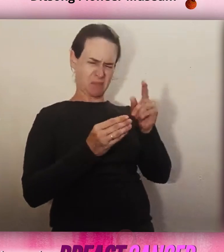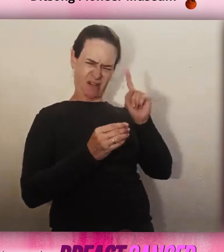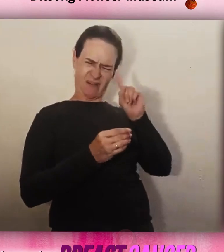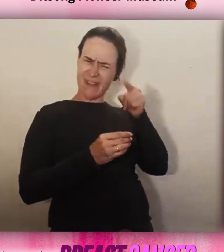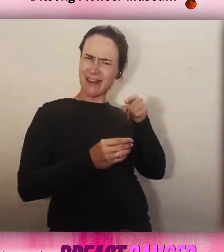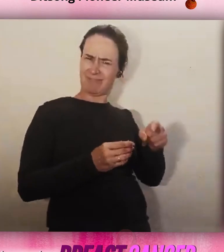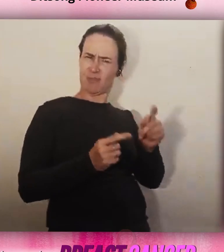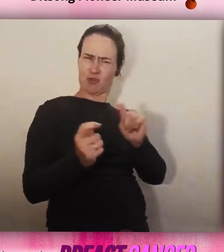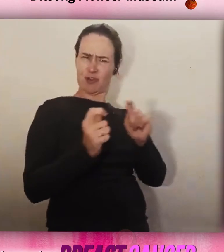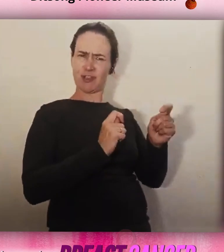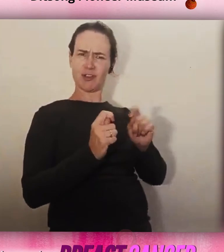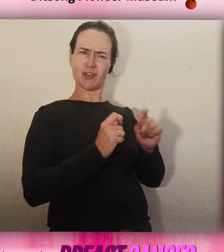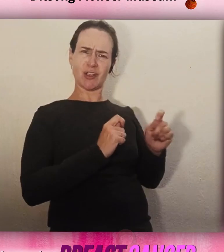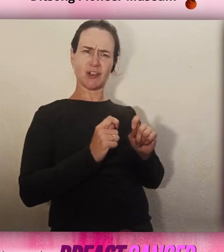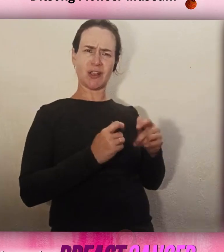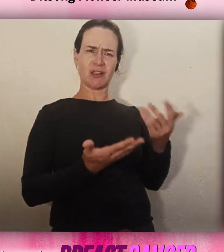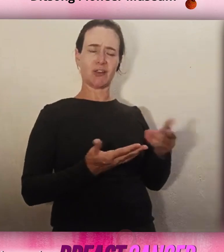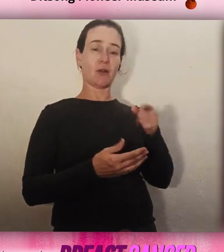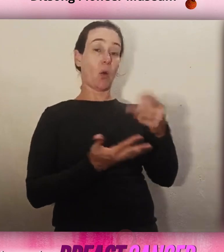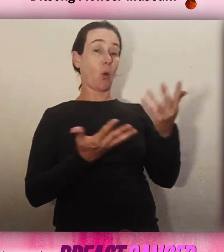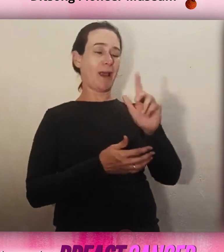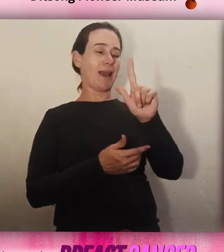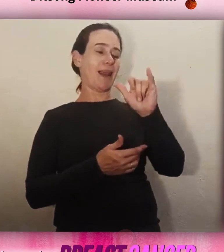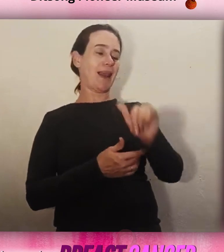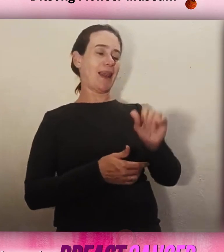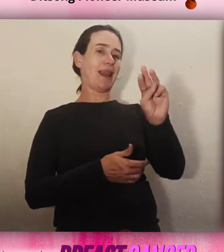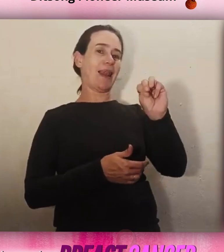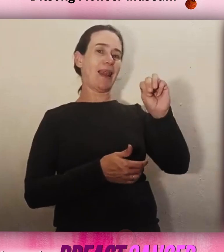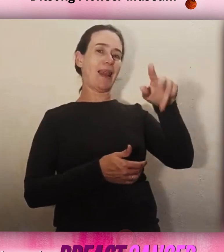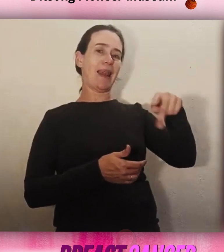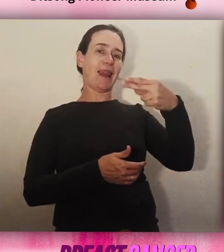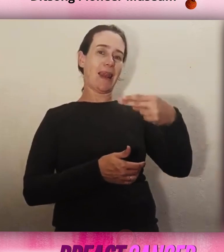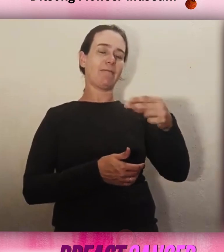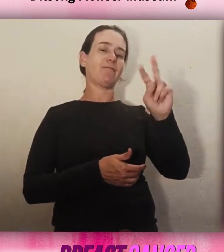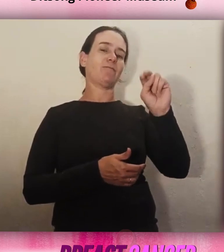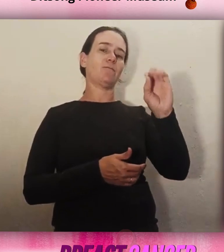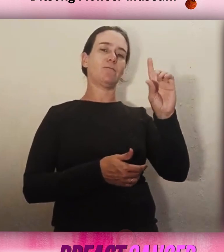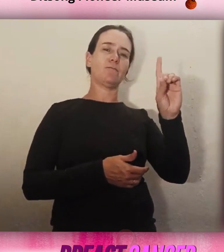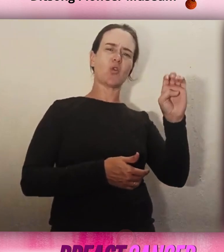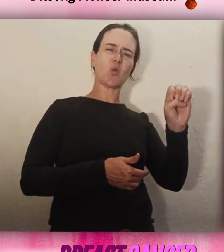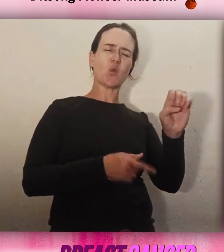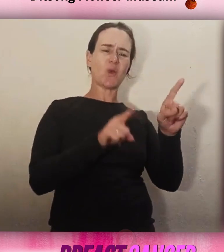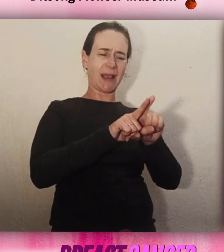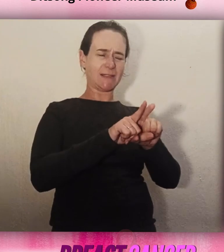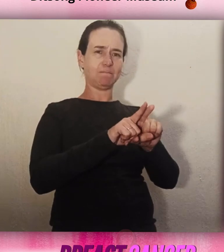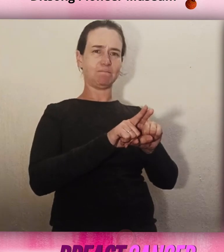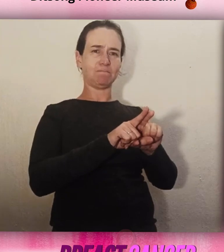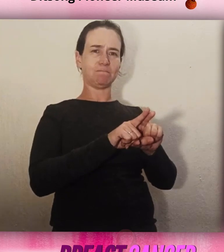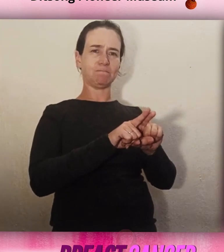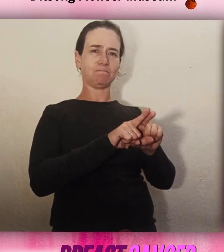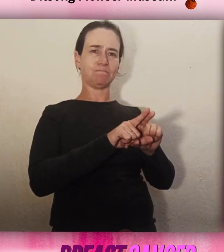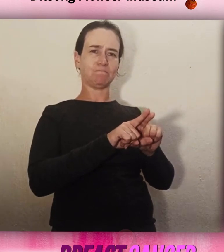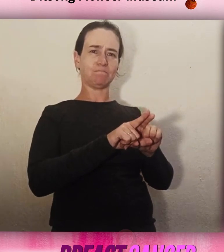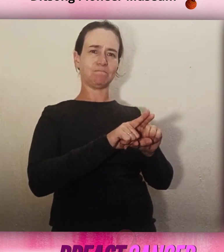have abnormal changes Yeah. in the lymph nodes. Which is A lymph node is